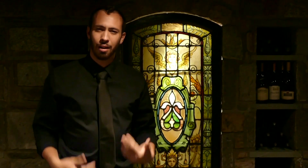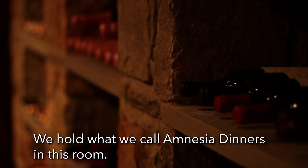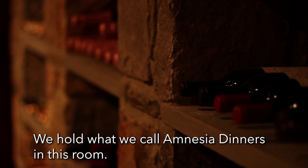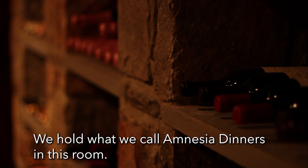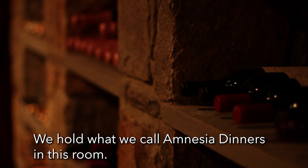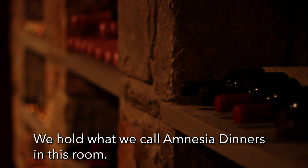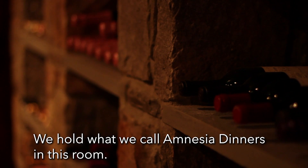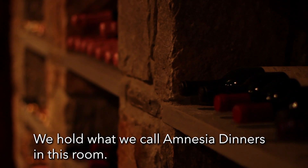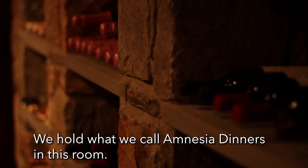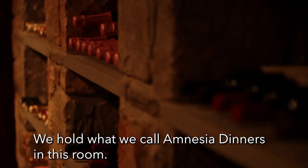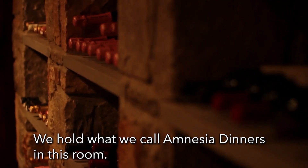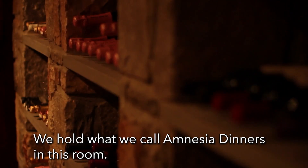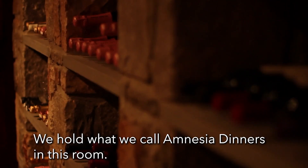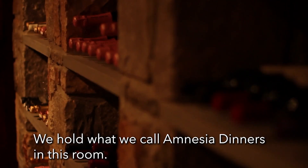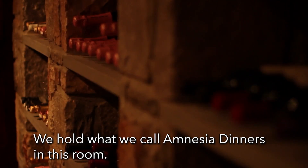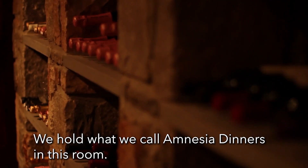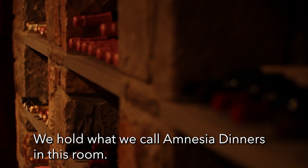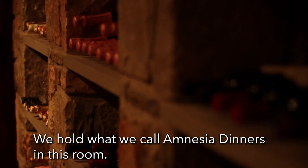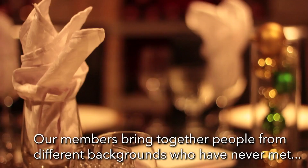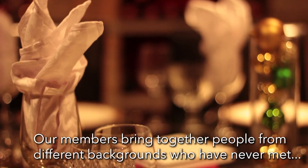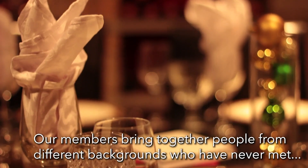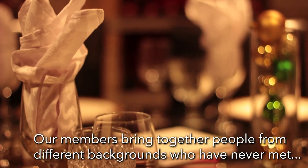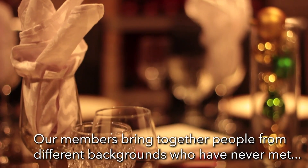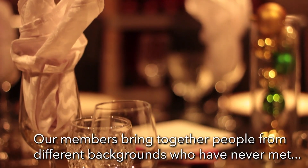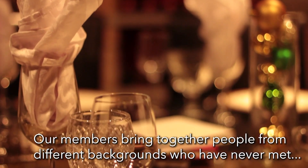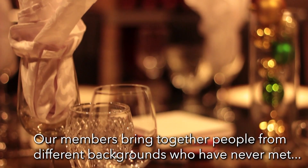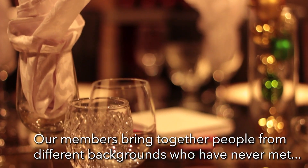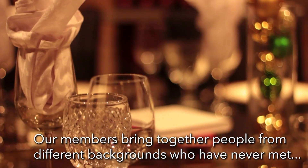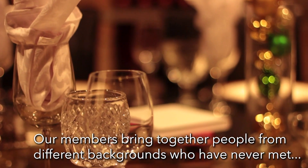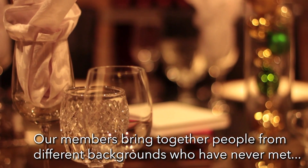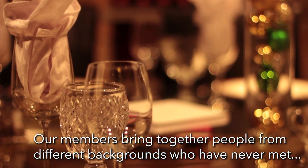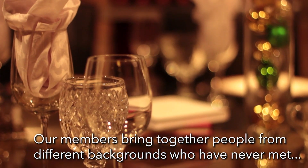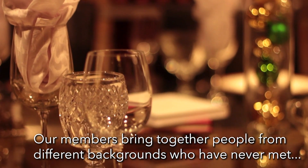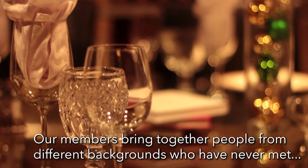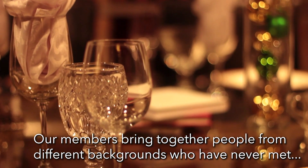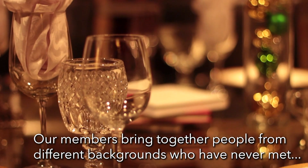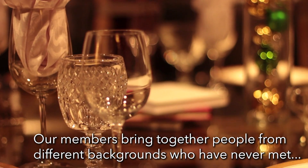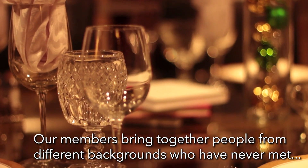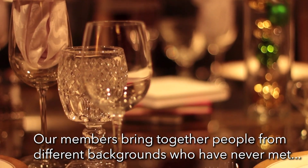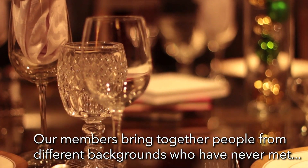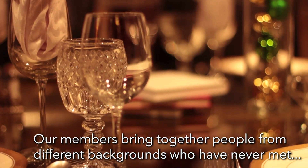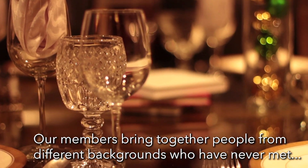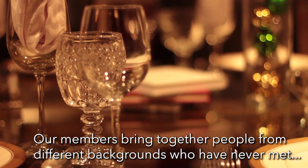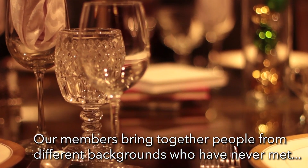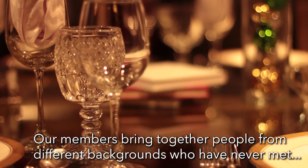We hold what we call amnesia dinners in this room. Our members bring together people from different backgrounds who have never met and